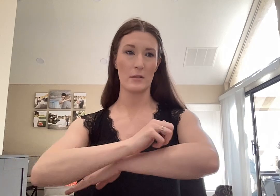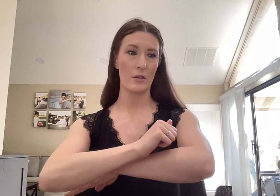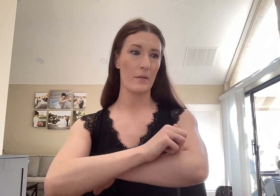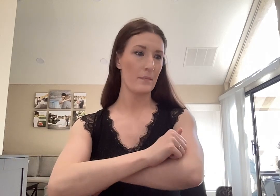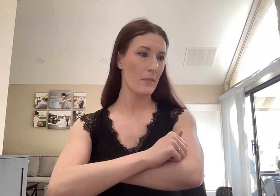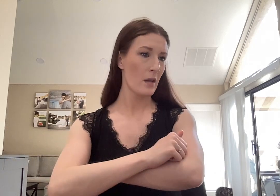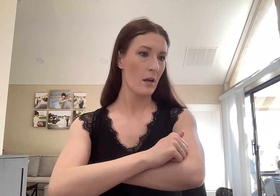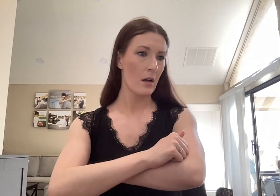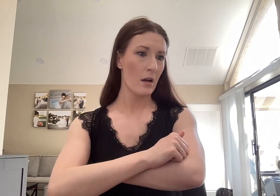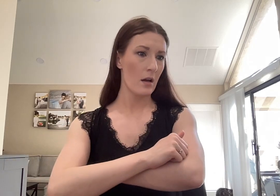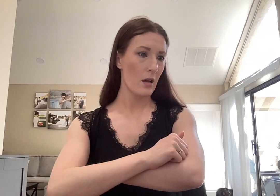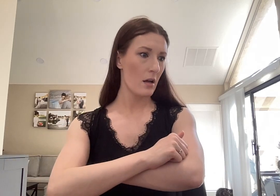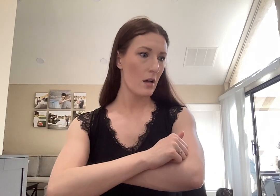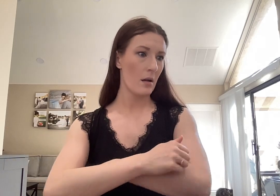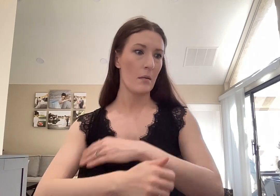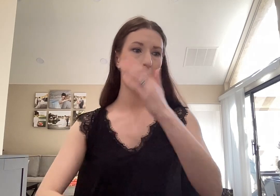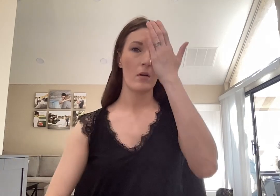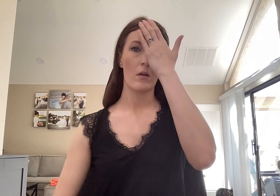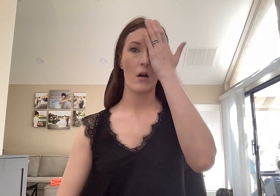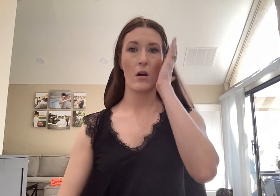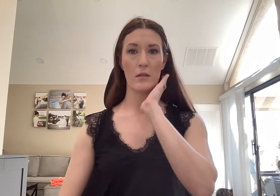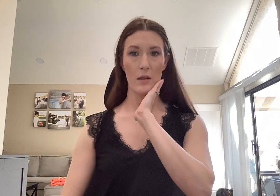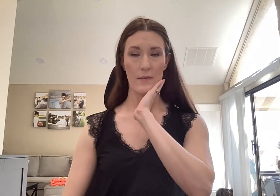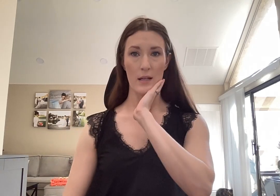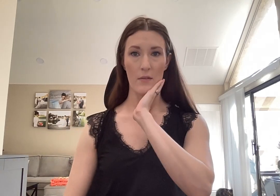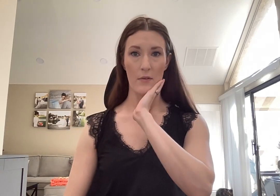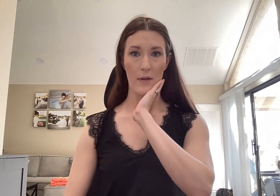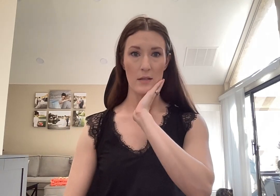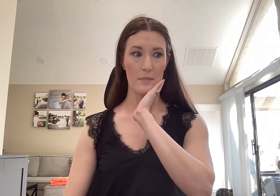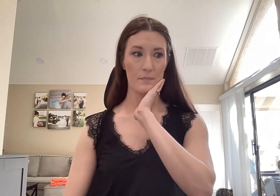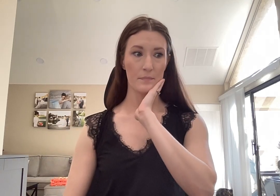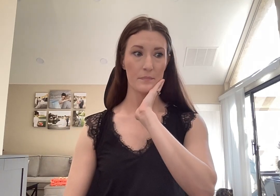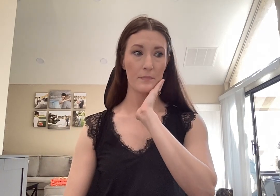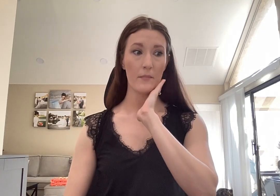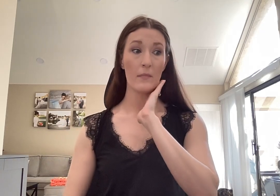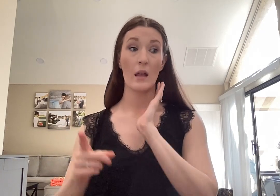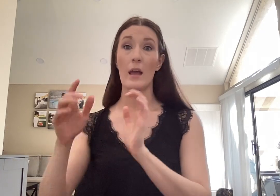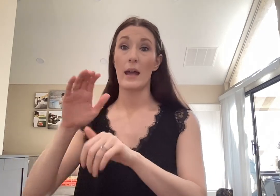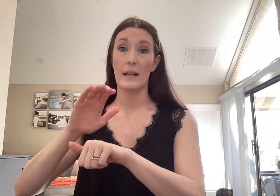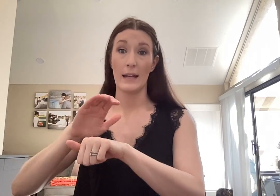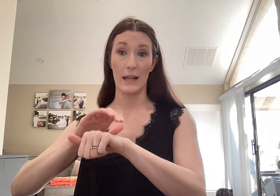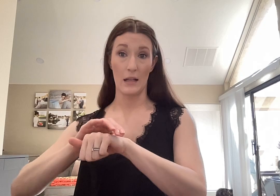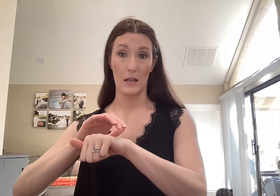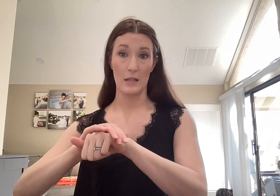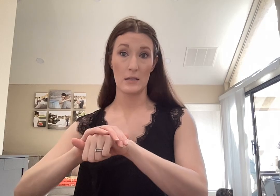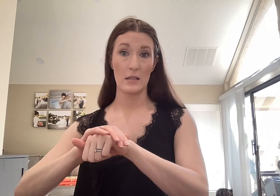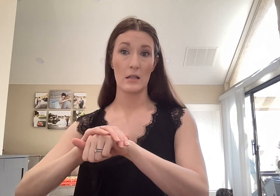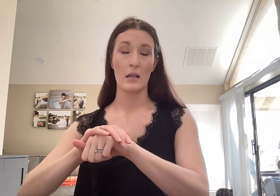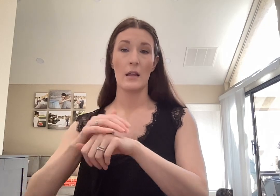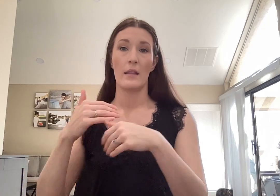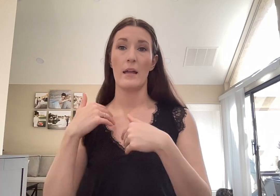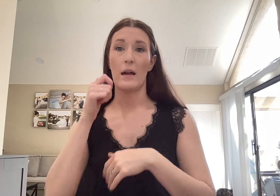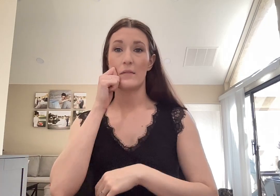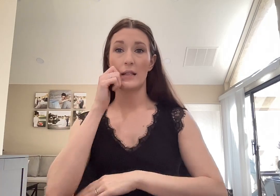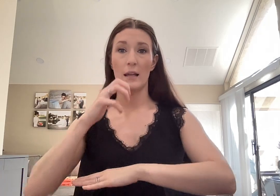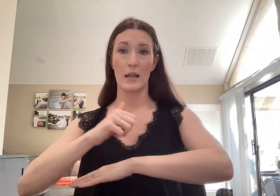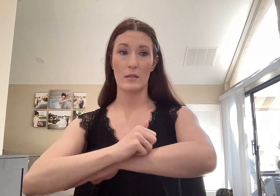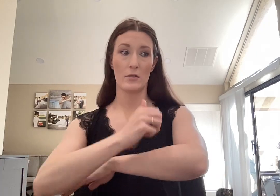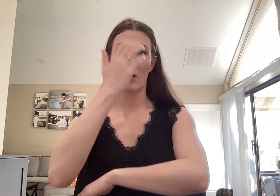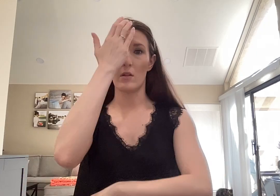cancer, on the left side of your face. And in England, they have skin cancer on the